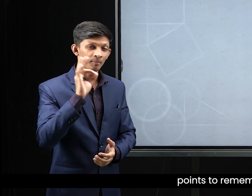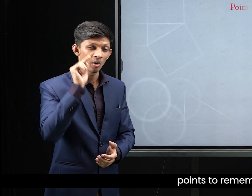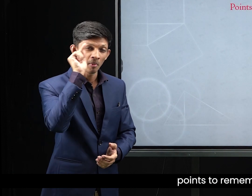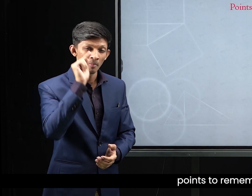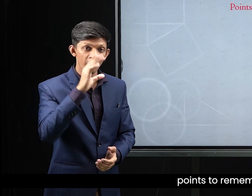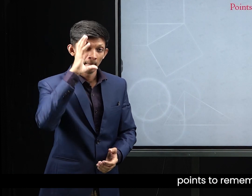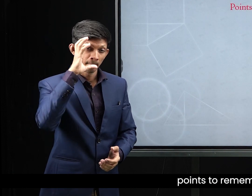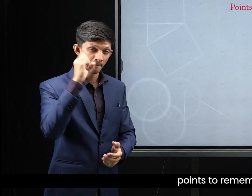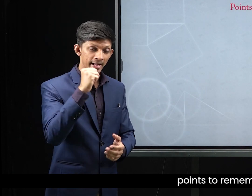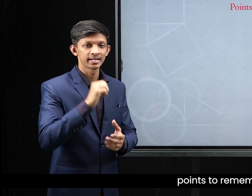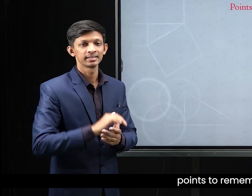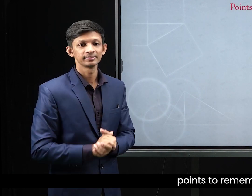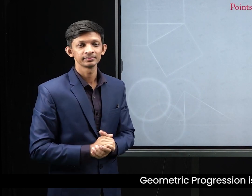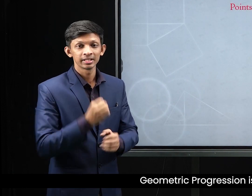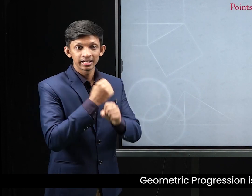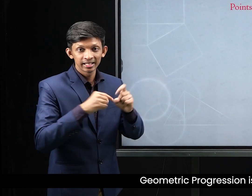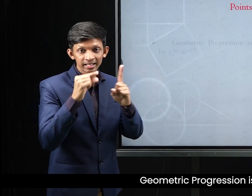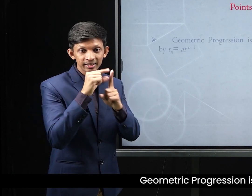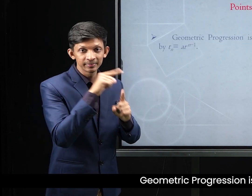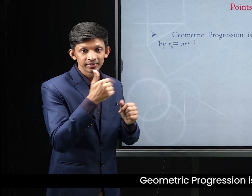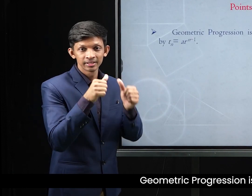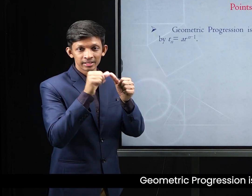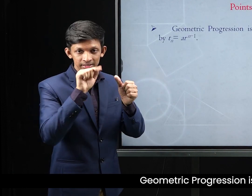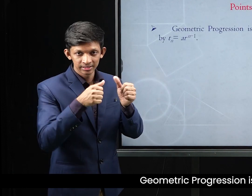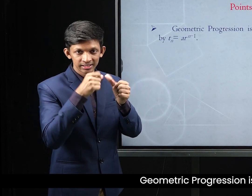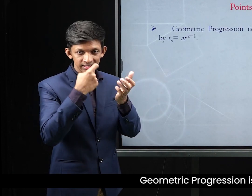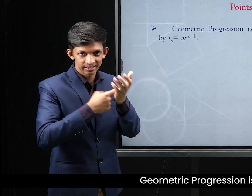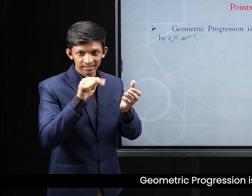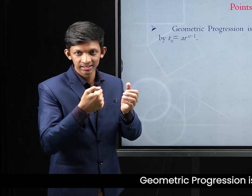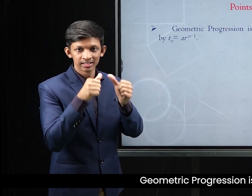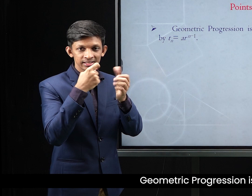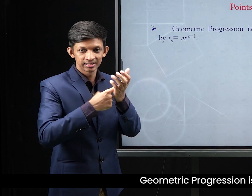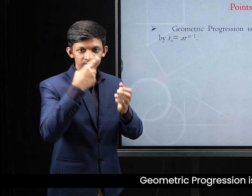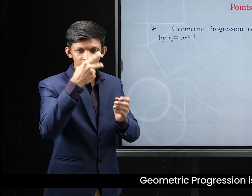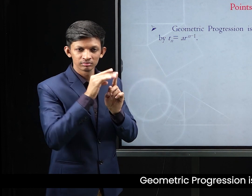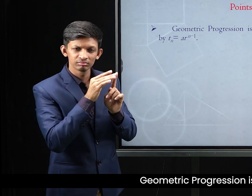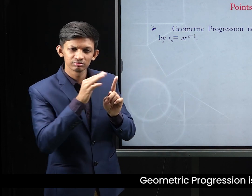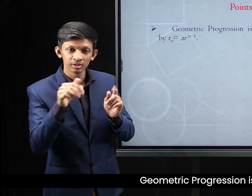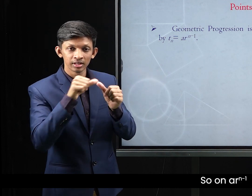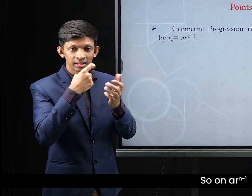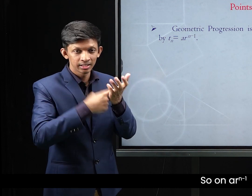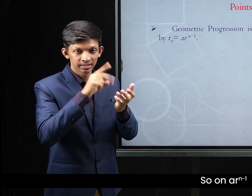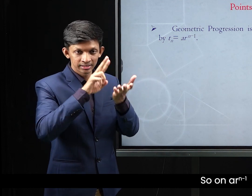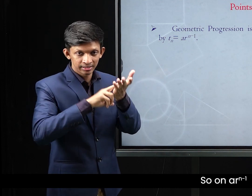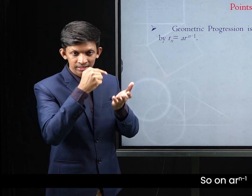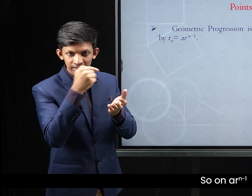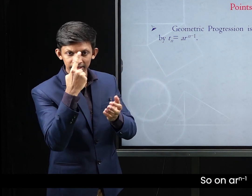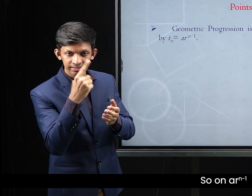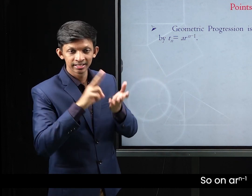Points to remember: geometric progression is a, ar square, so on, ar power n minus